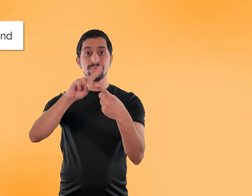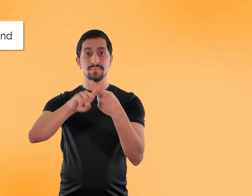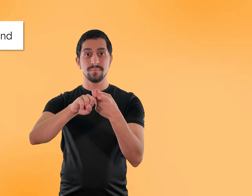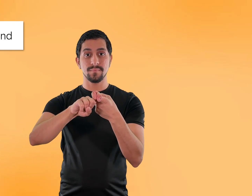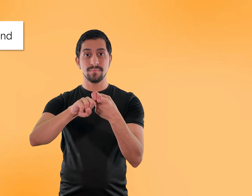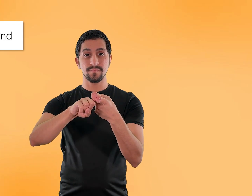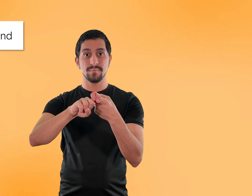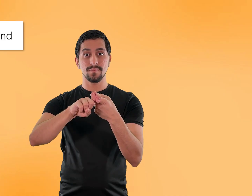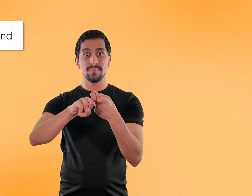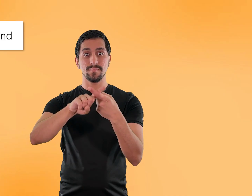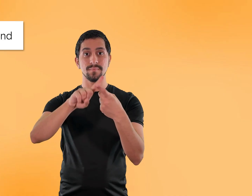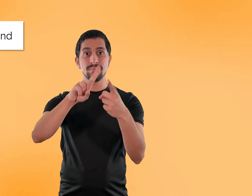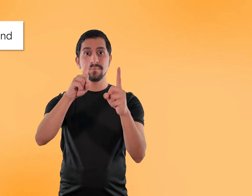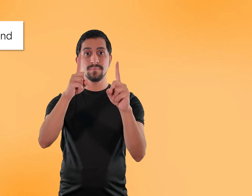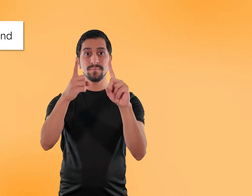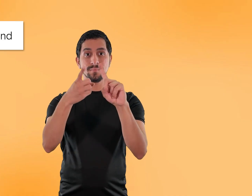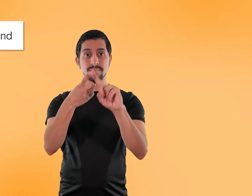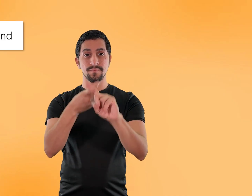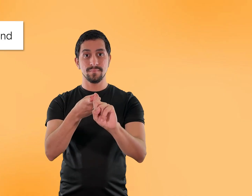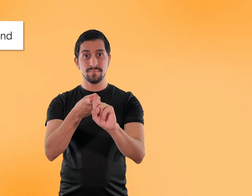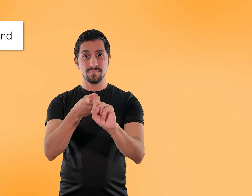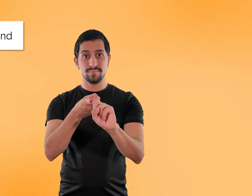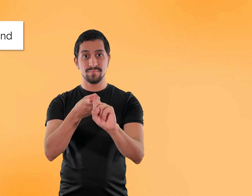top. Friend.